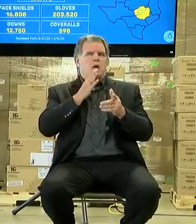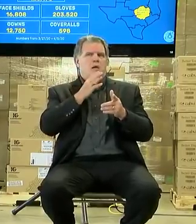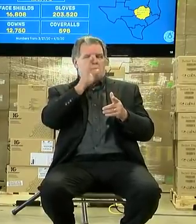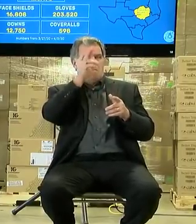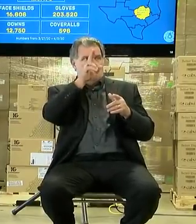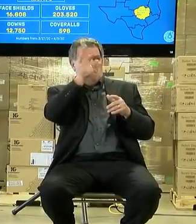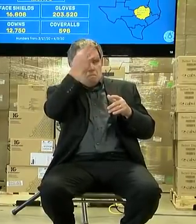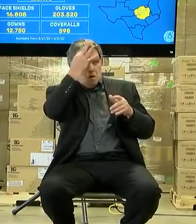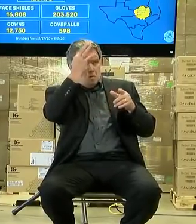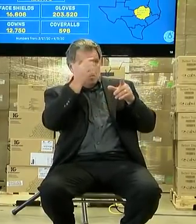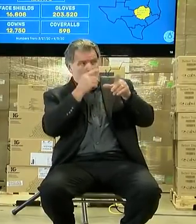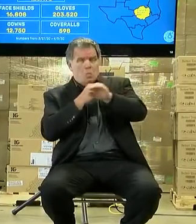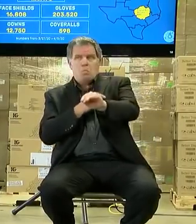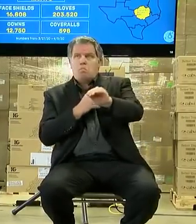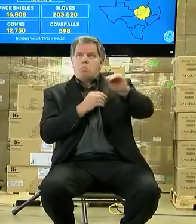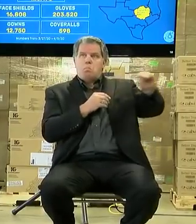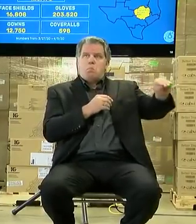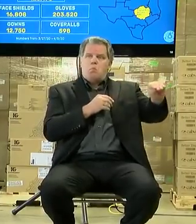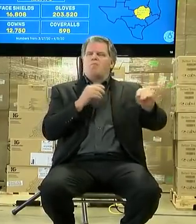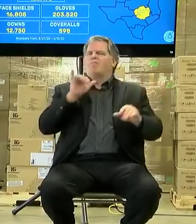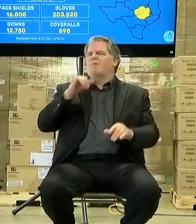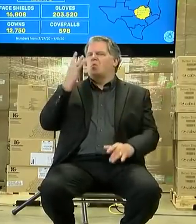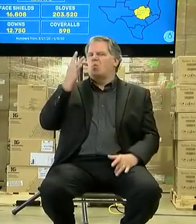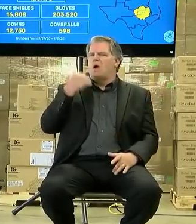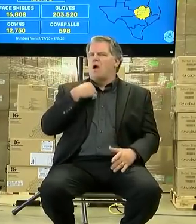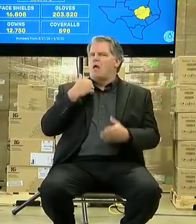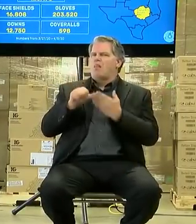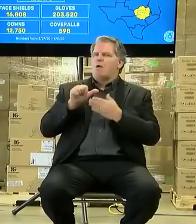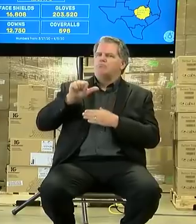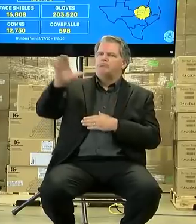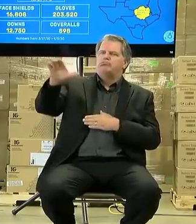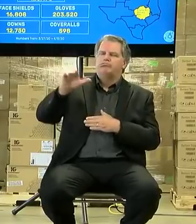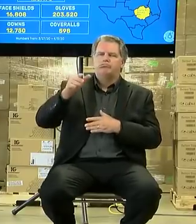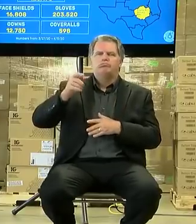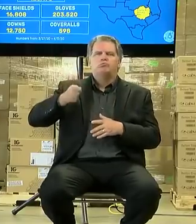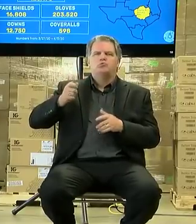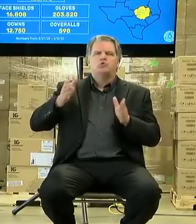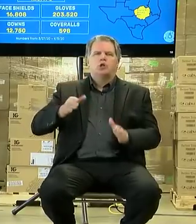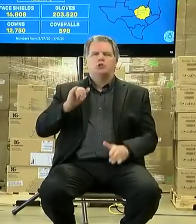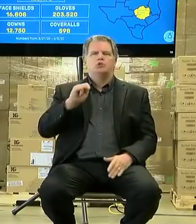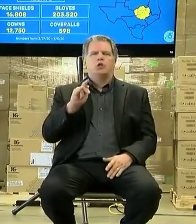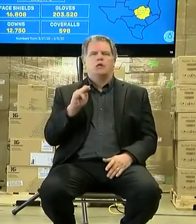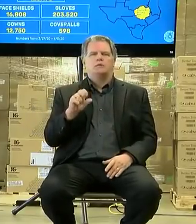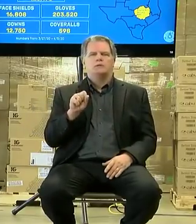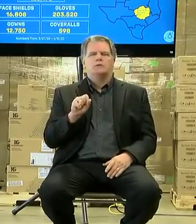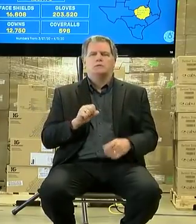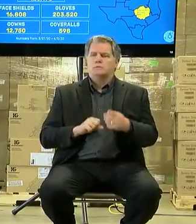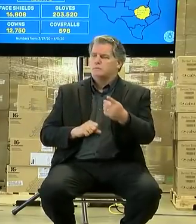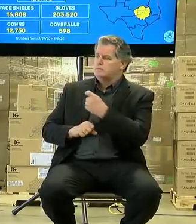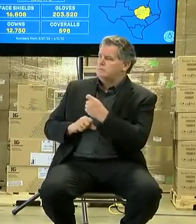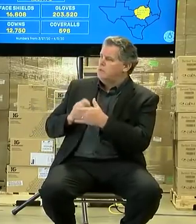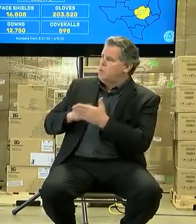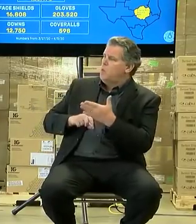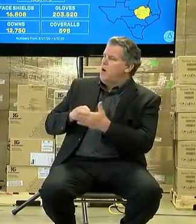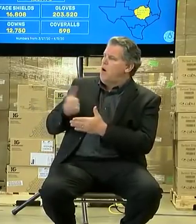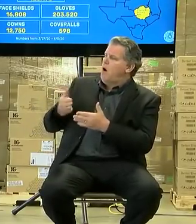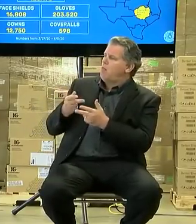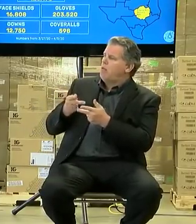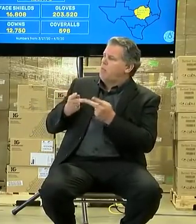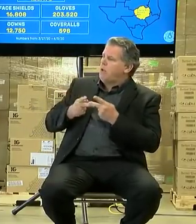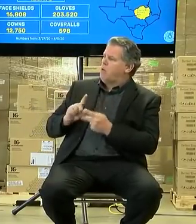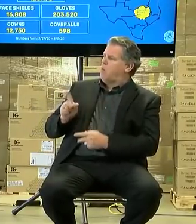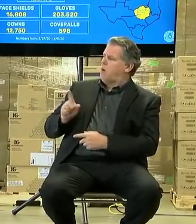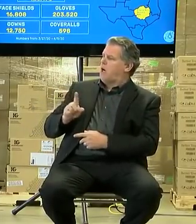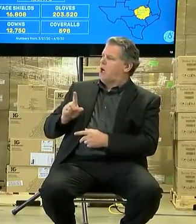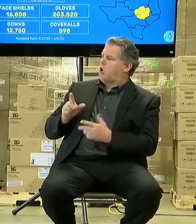elsewhere, and that was the reason behind why I sent that letter to Judge Jenkins. Have you identified other locations at this point based on this sort of back